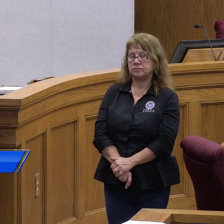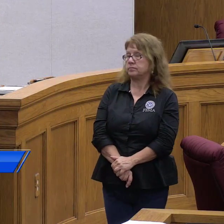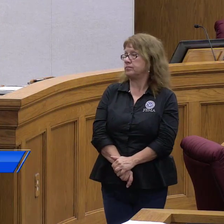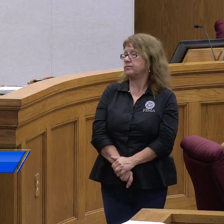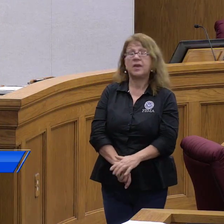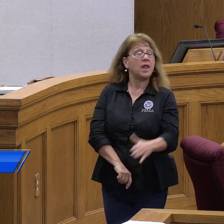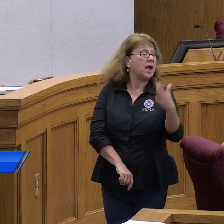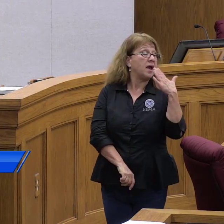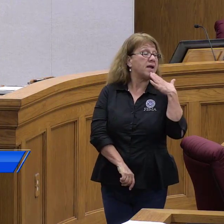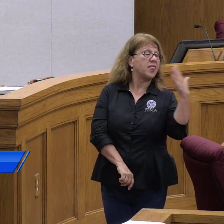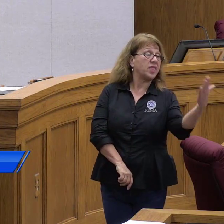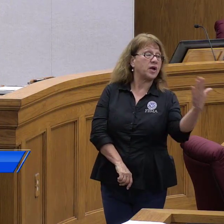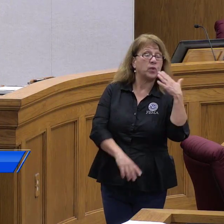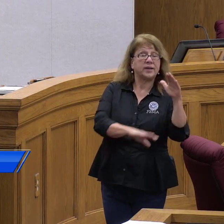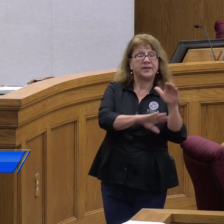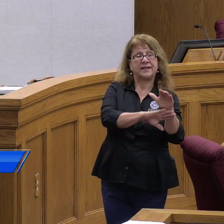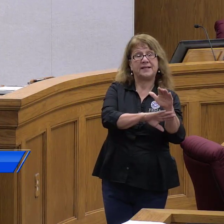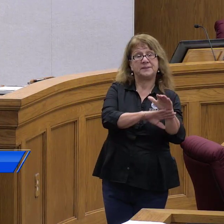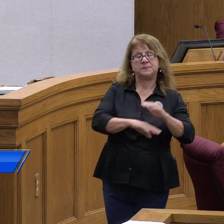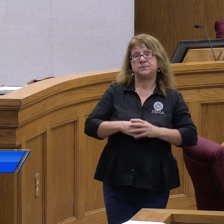Thank you, Brian. Good evening, everyone.